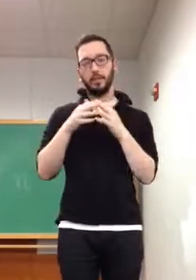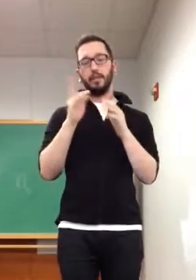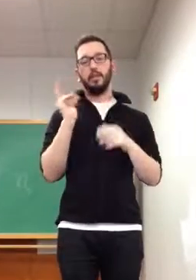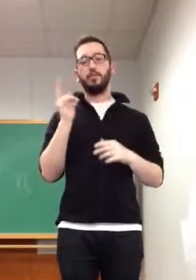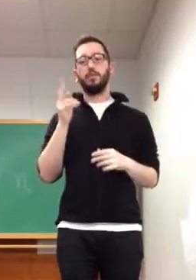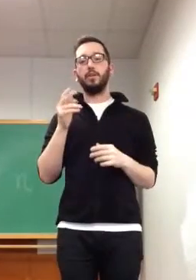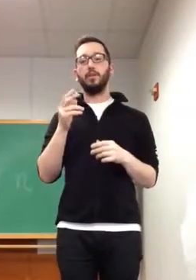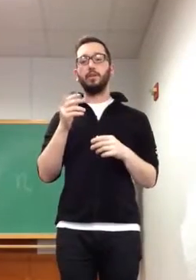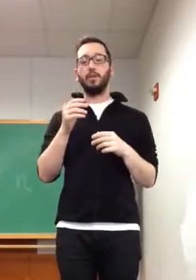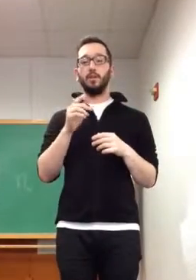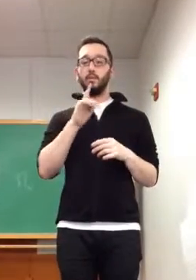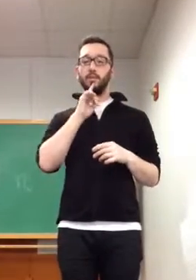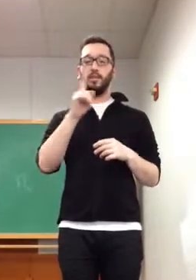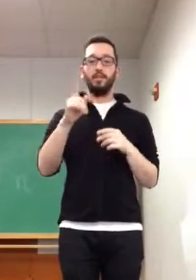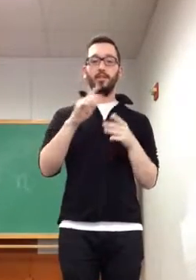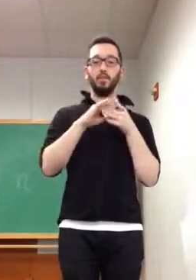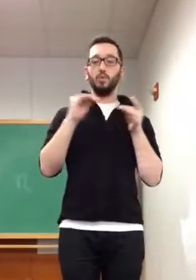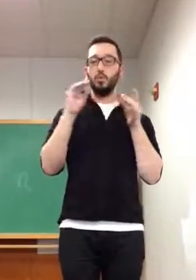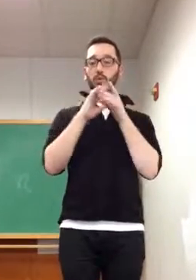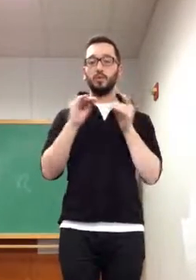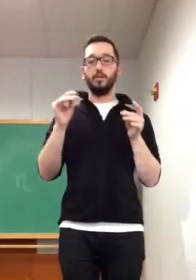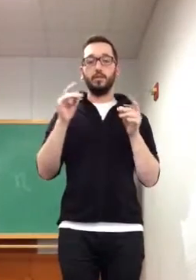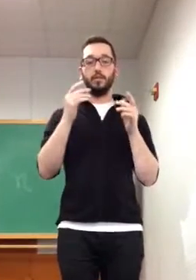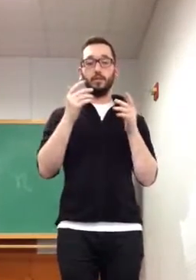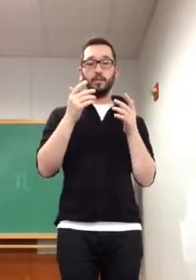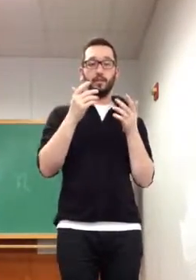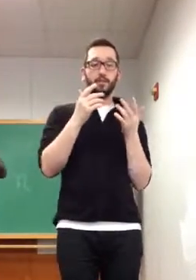manifested the same degree of diversity or of,